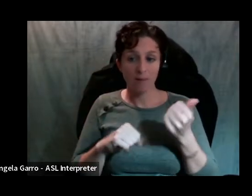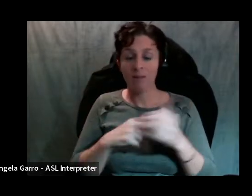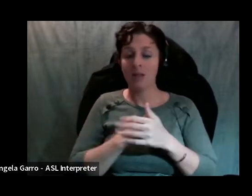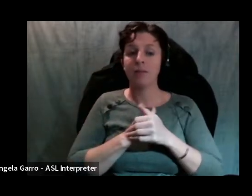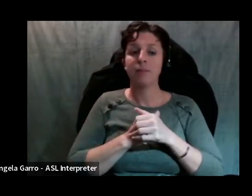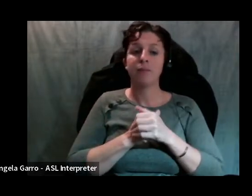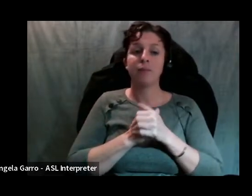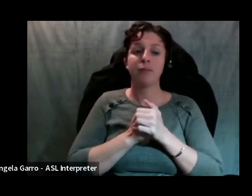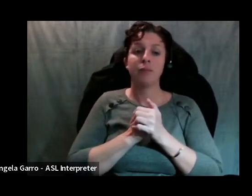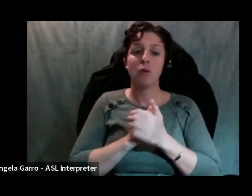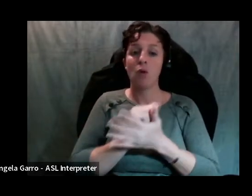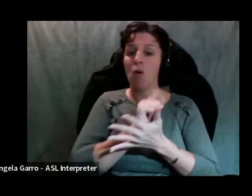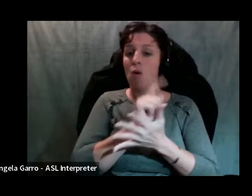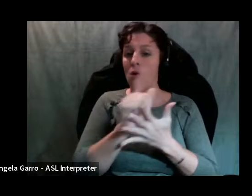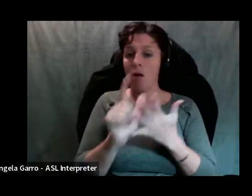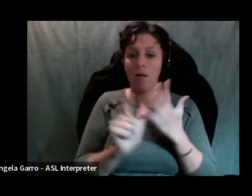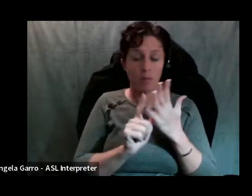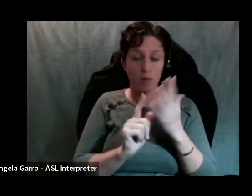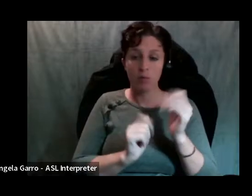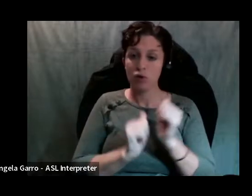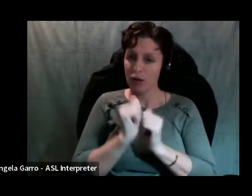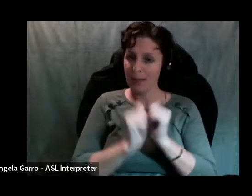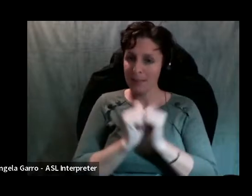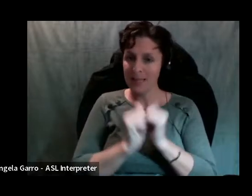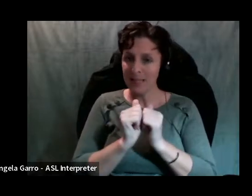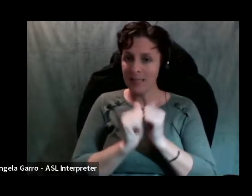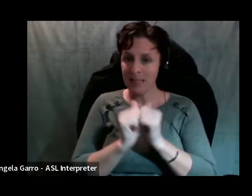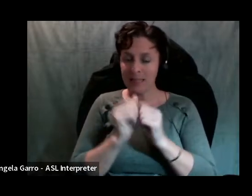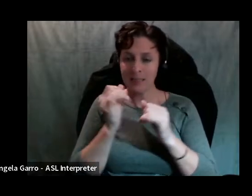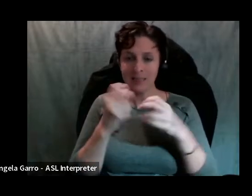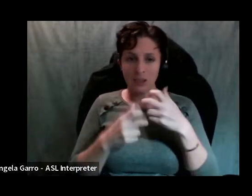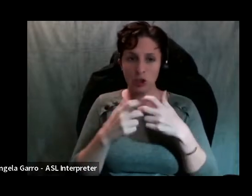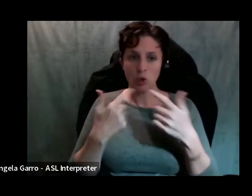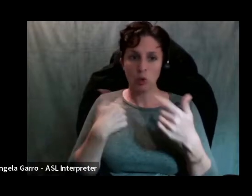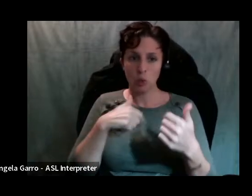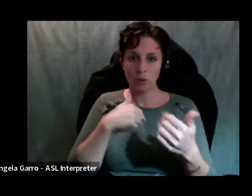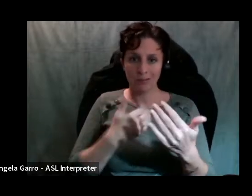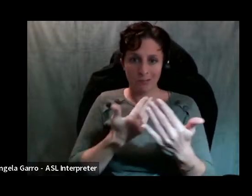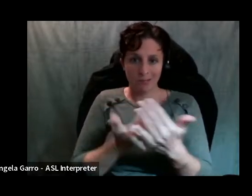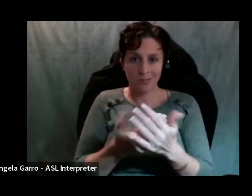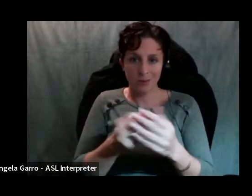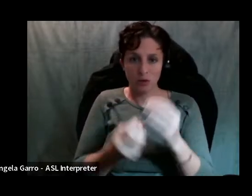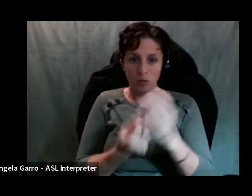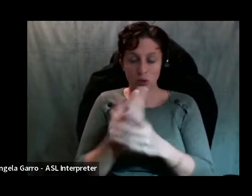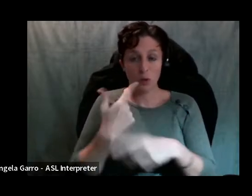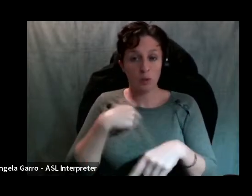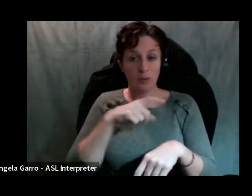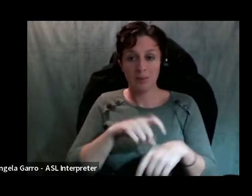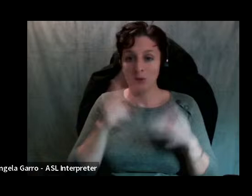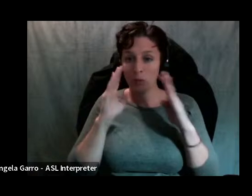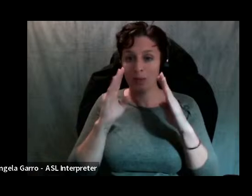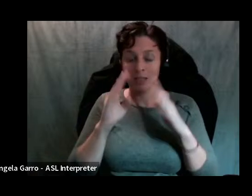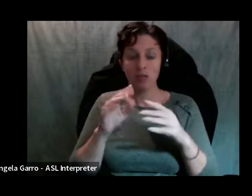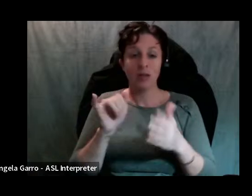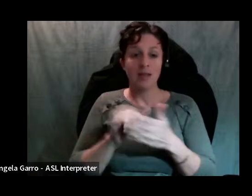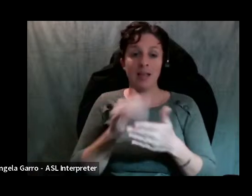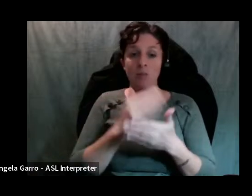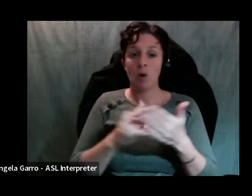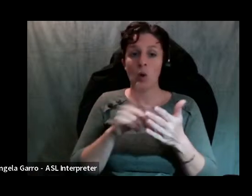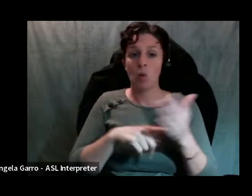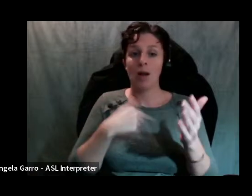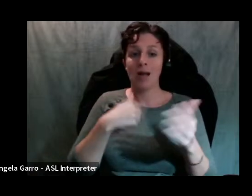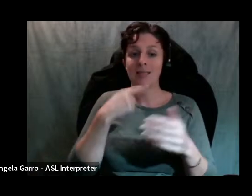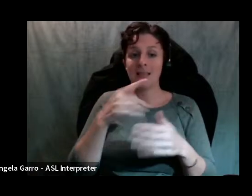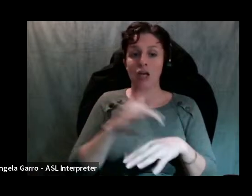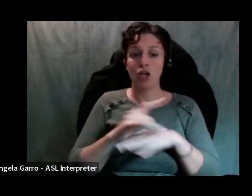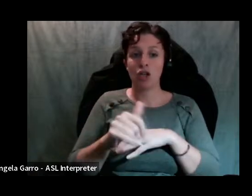And so all of those are competing issues as we come into the spring that we have to pay attention to. And that's part of what I said earlier in